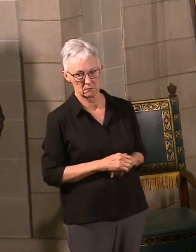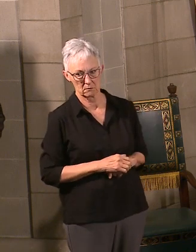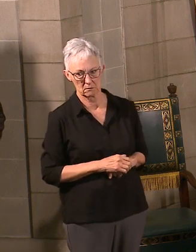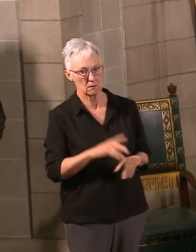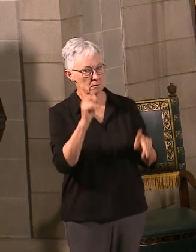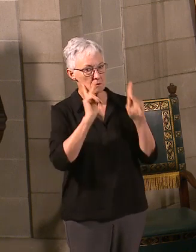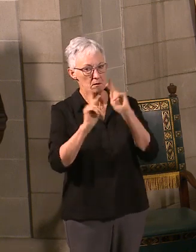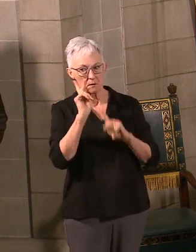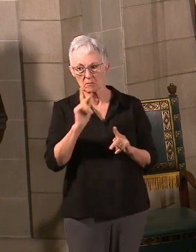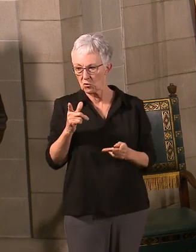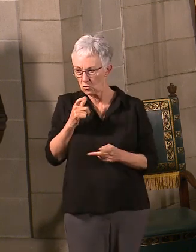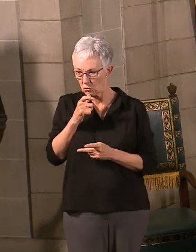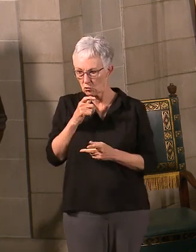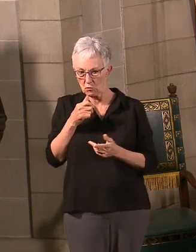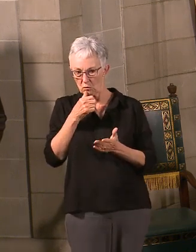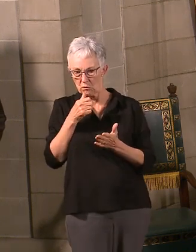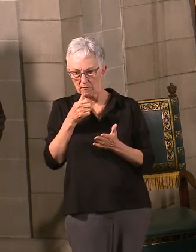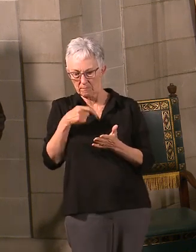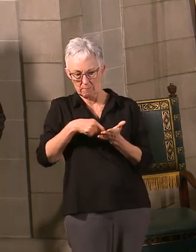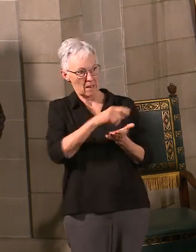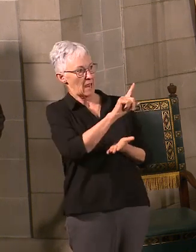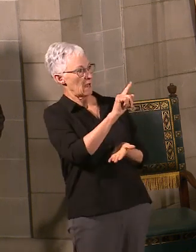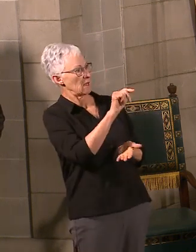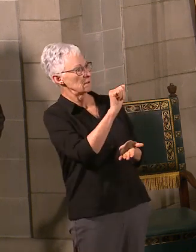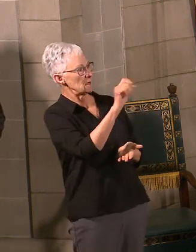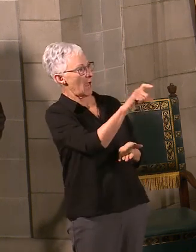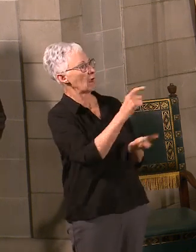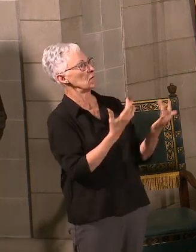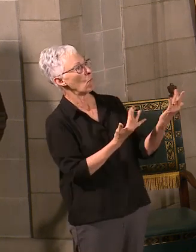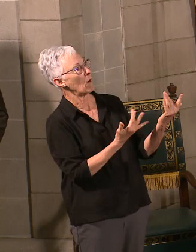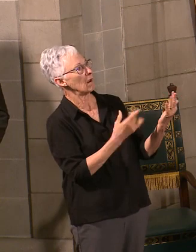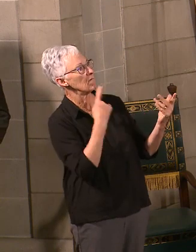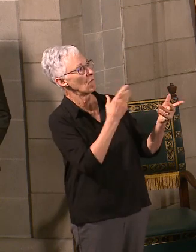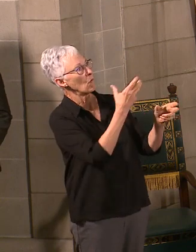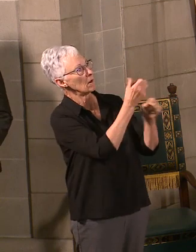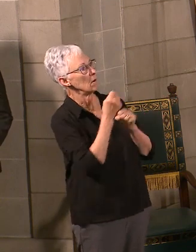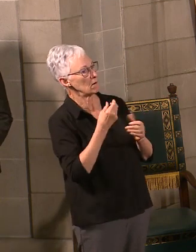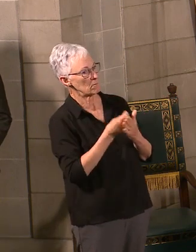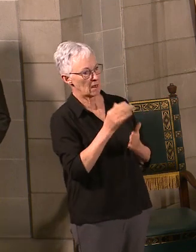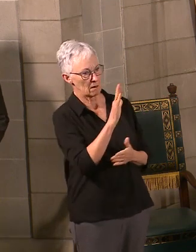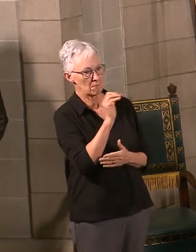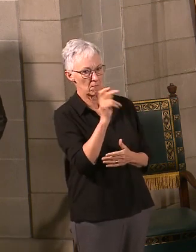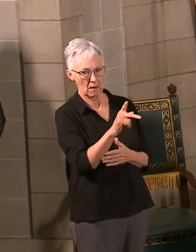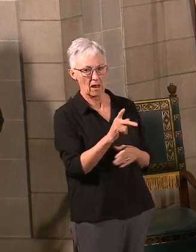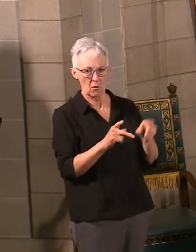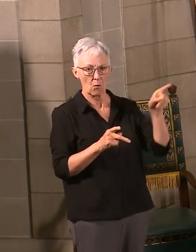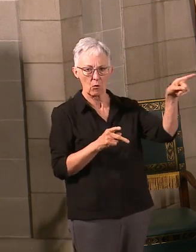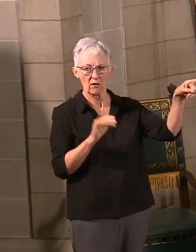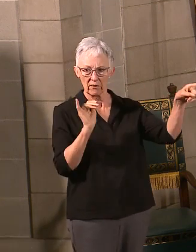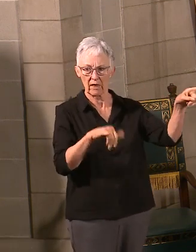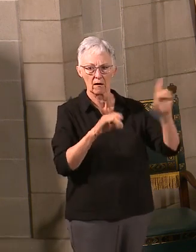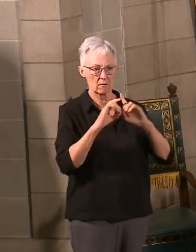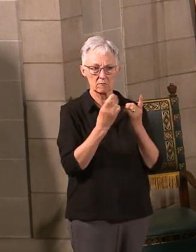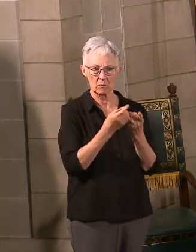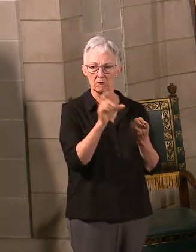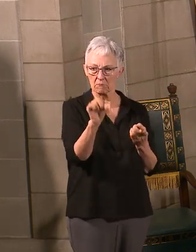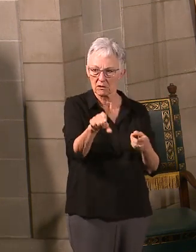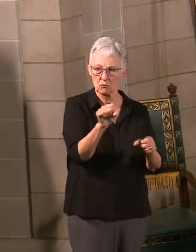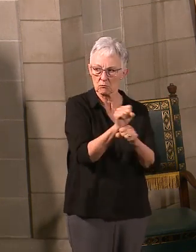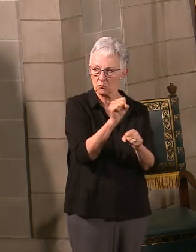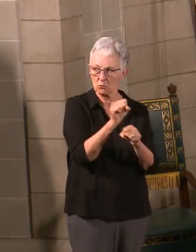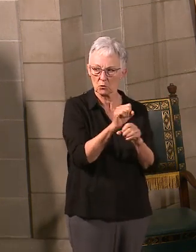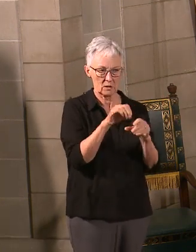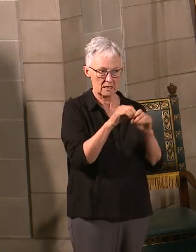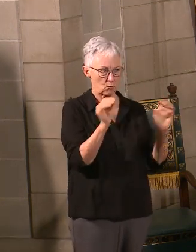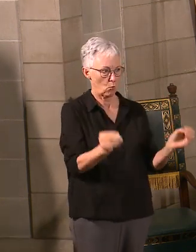refunds. Some of that stuff just has to be processed in the office. So our teammates, like the